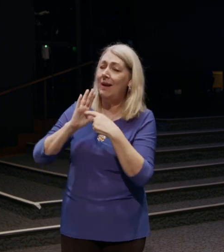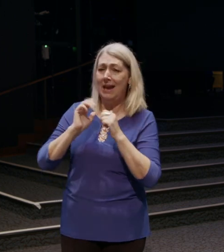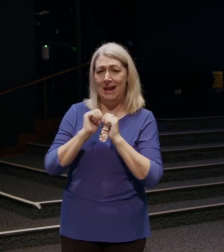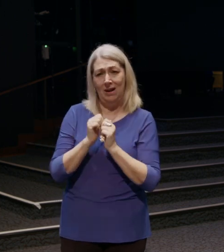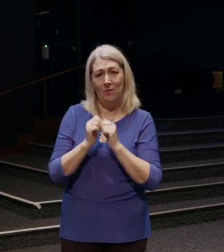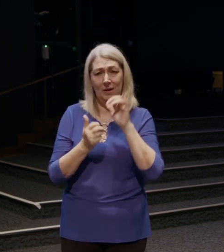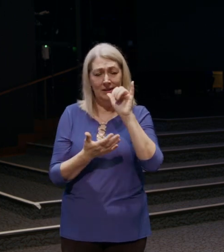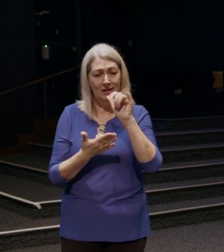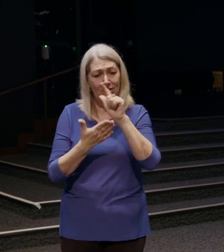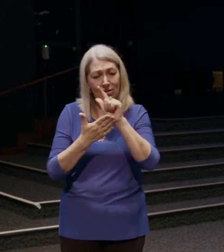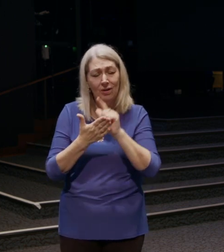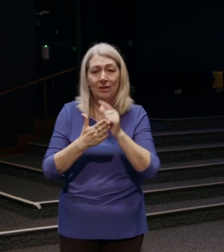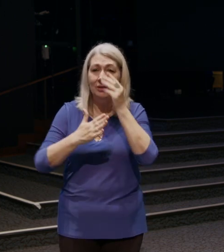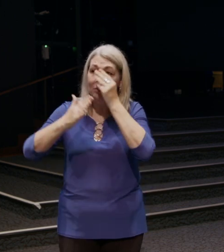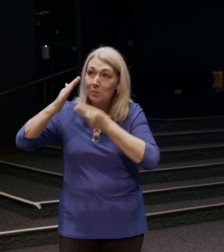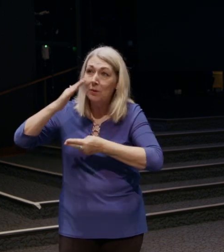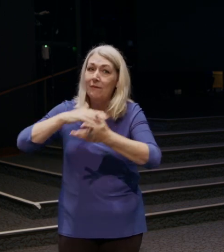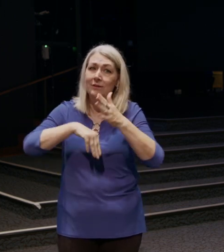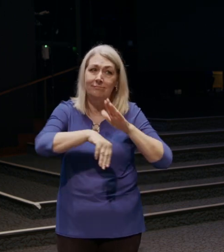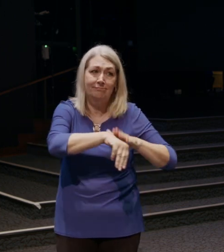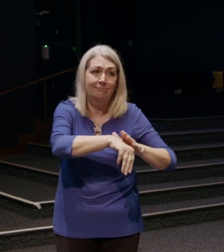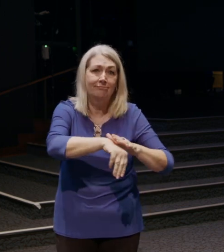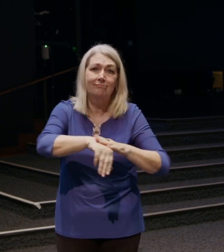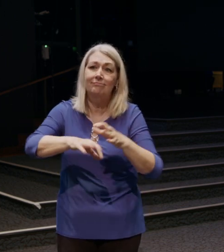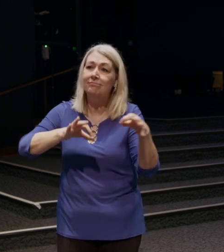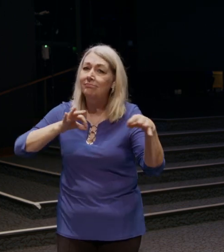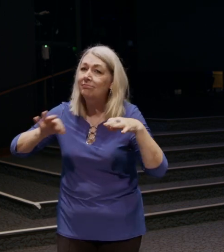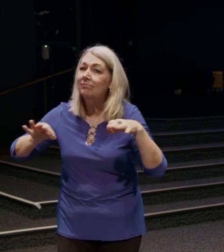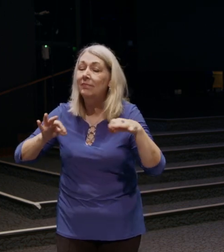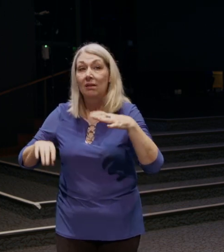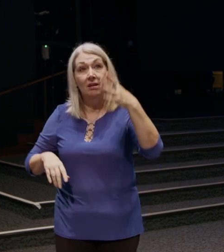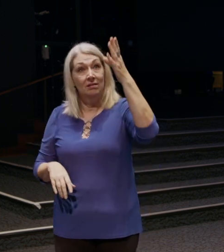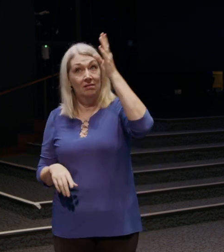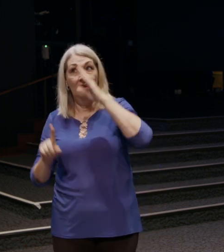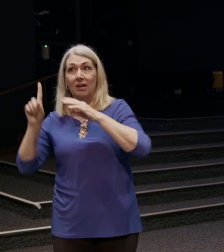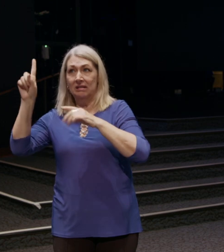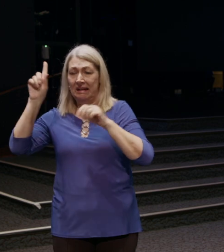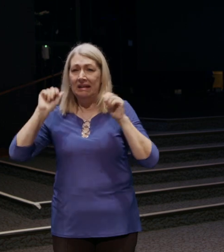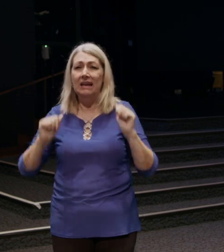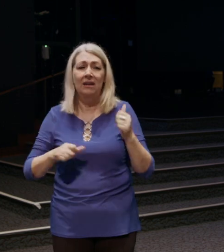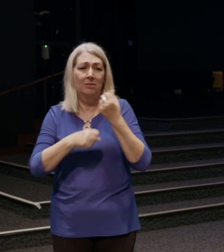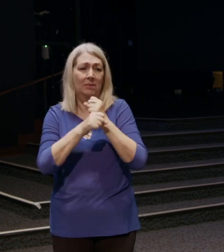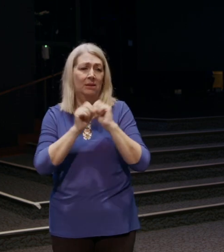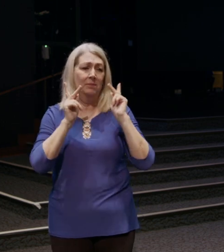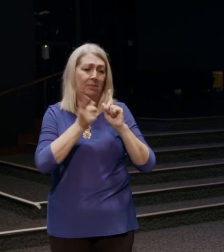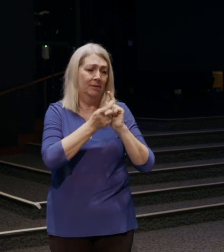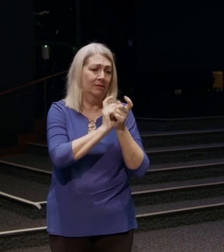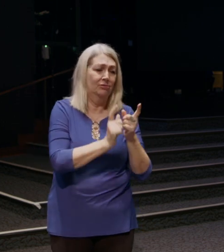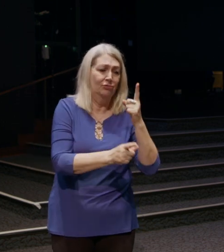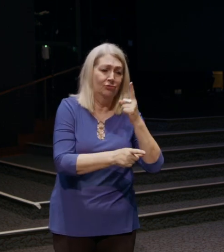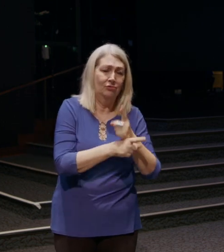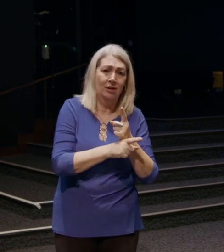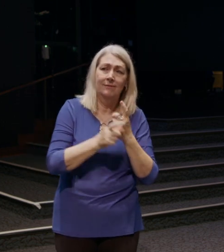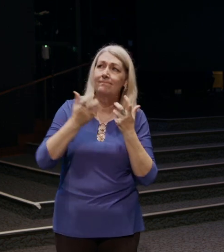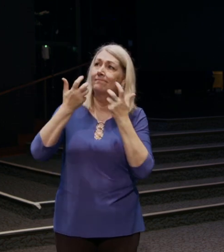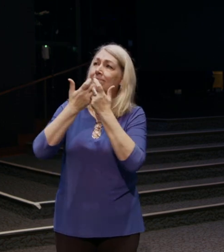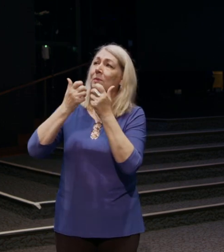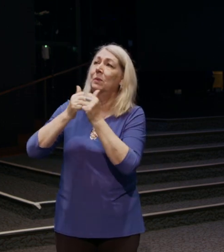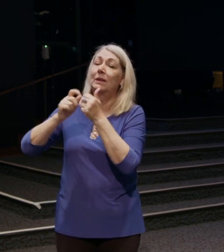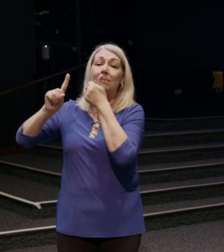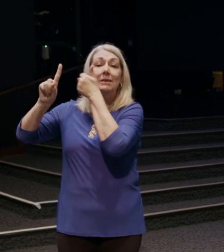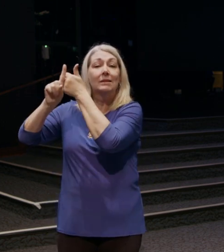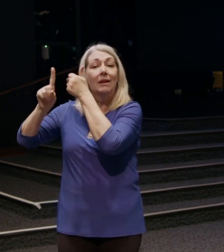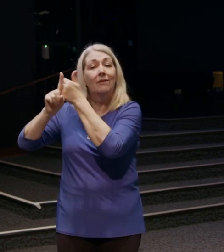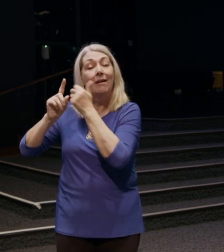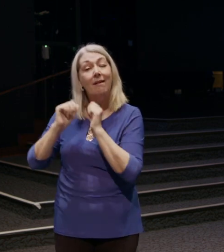law and the prophets told us about. God makes people right with himself through